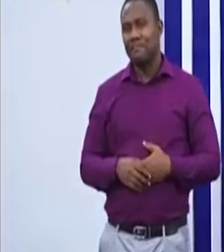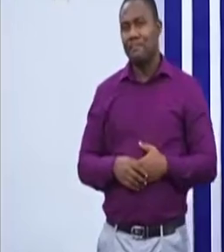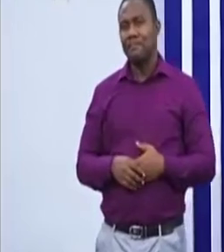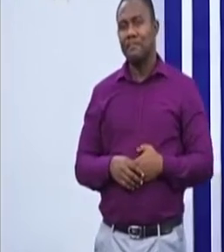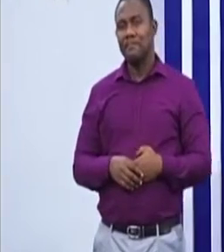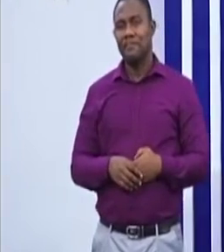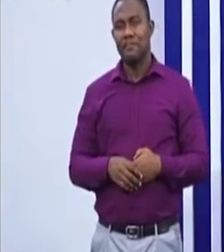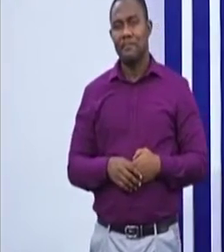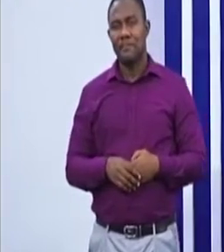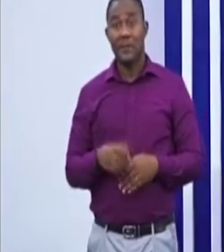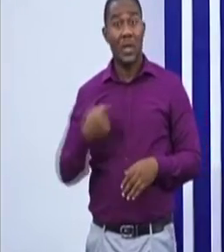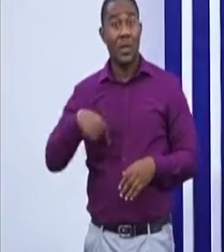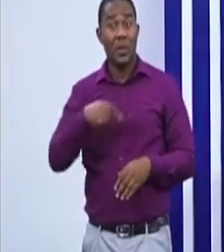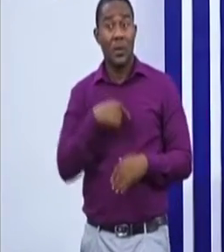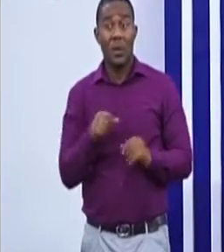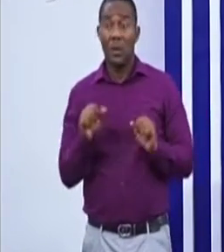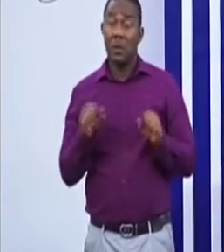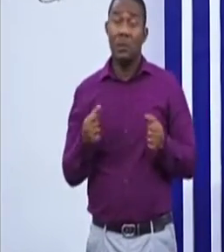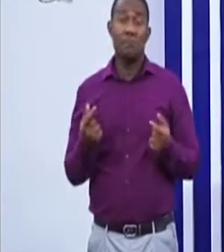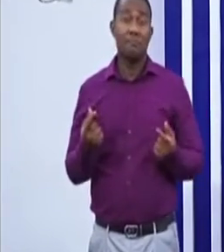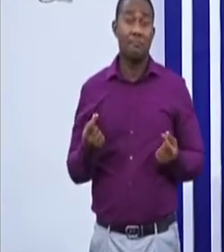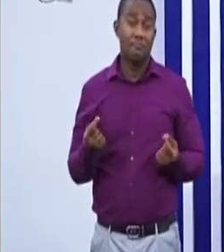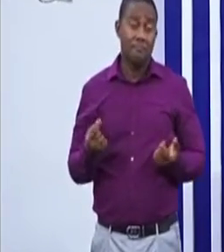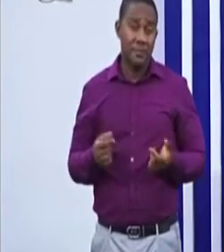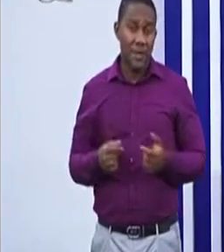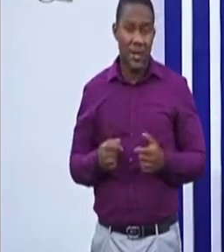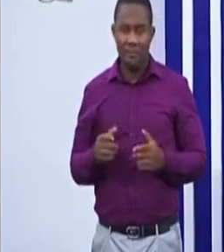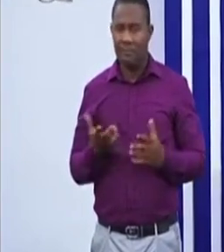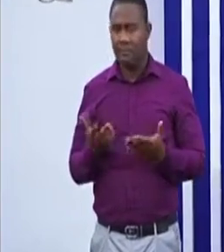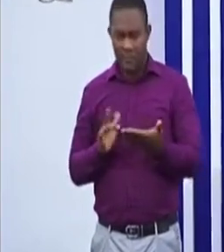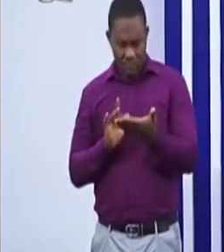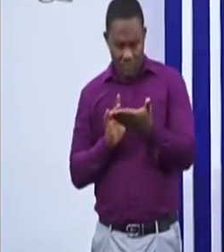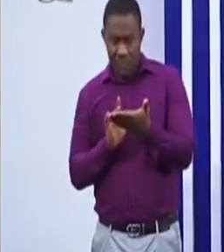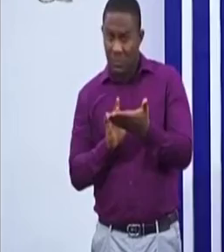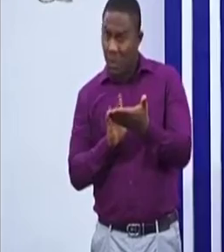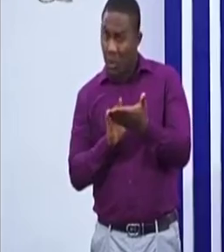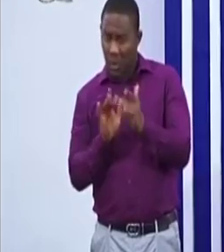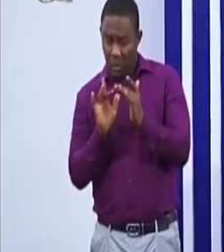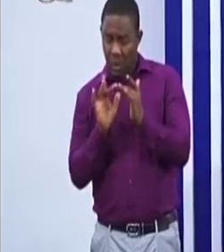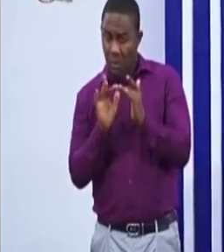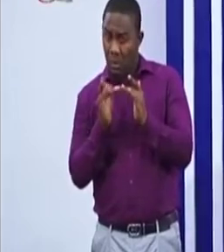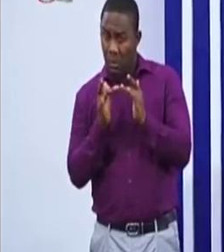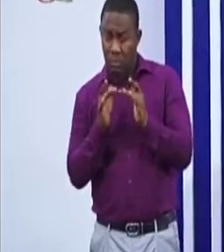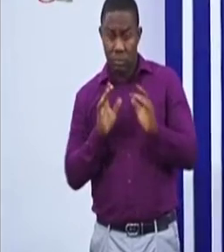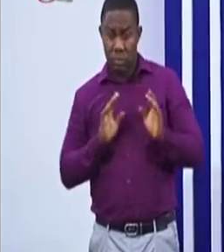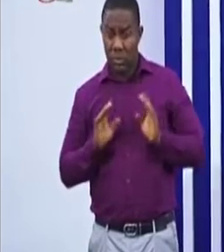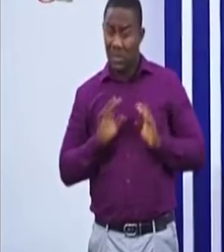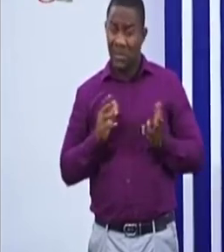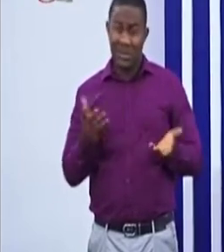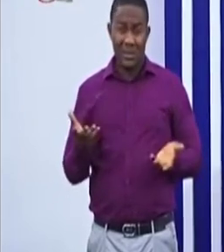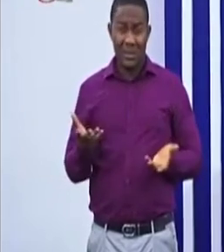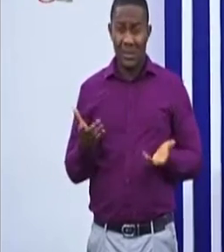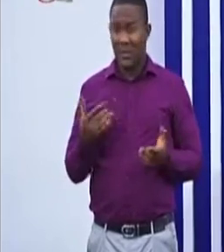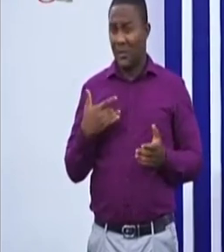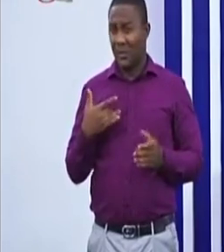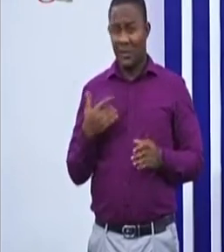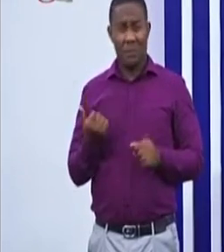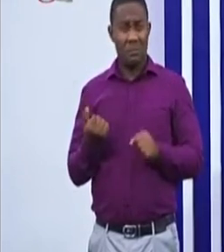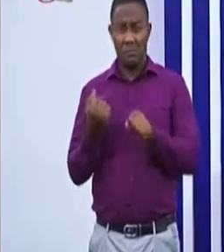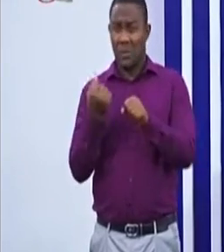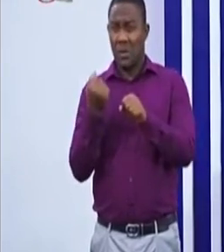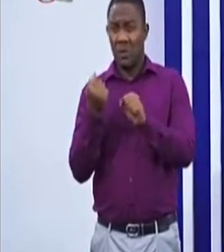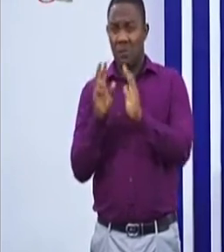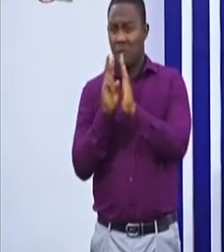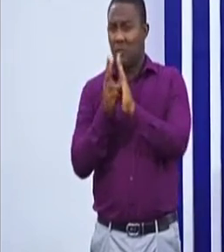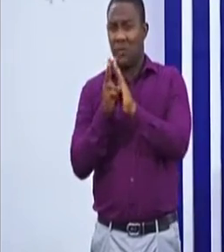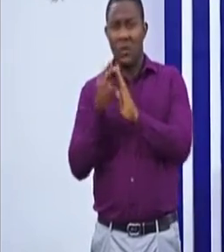further by changing our online behavior a little bit. If you don't have to make a video call, don't